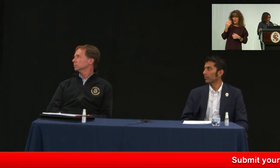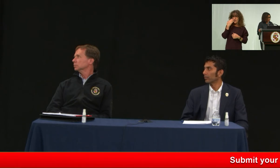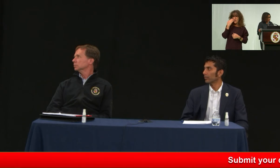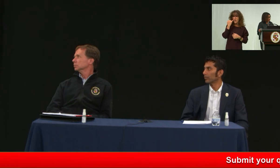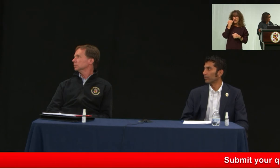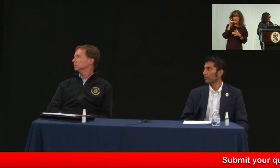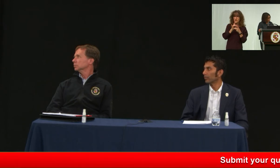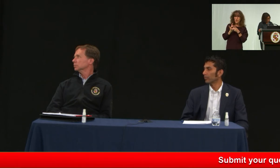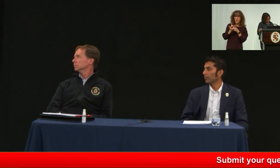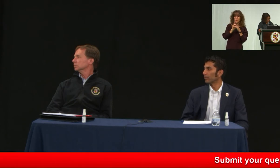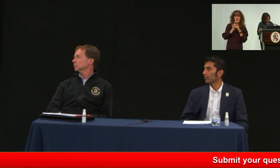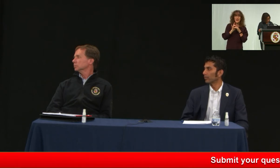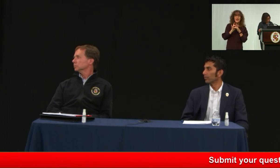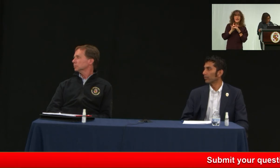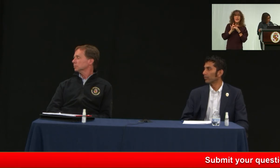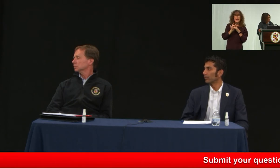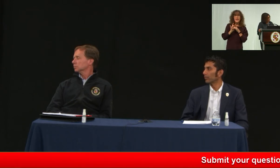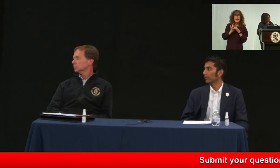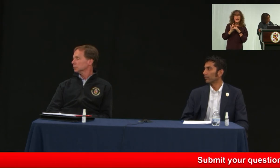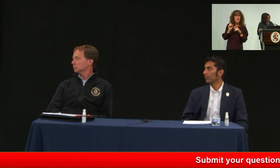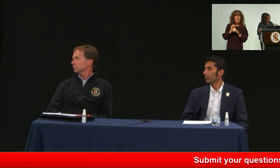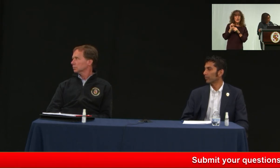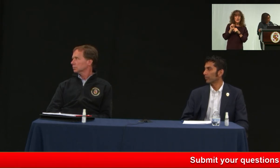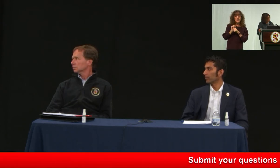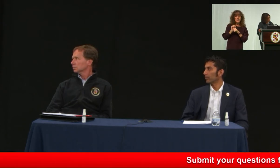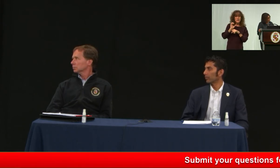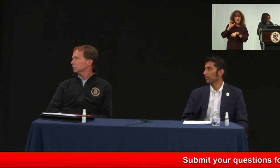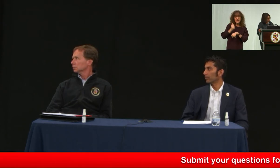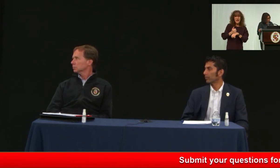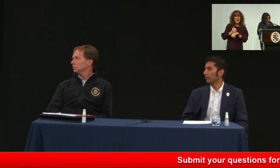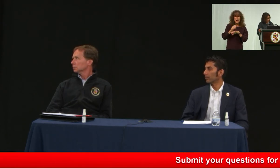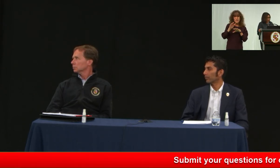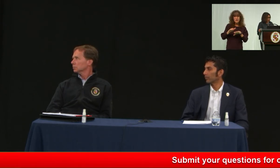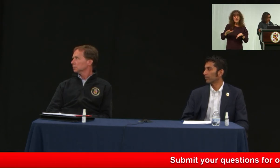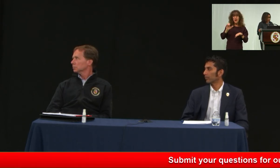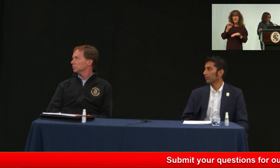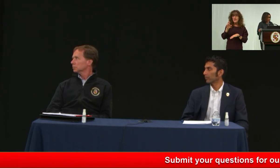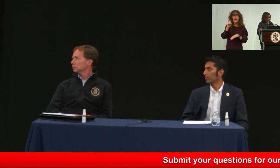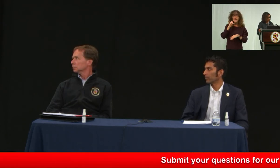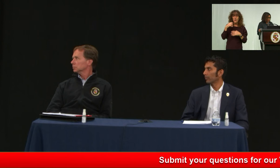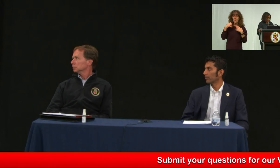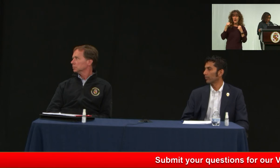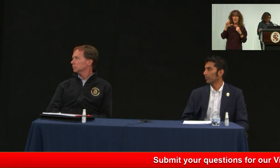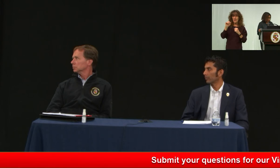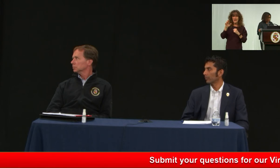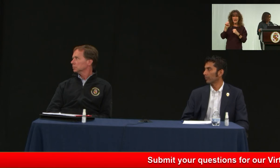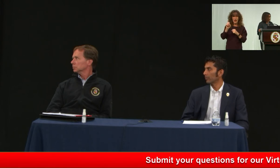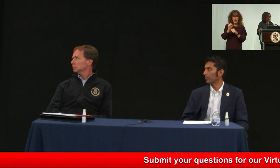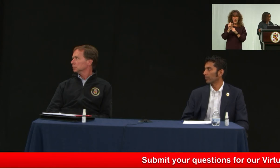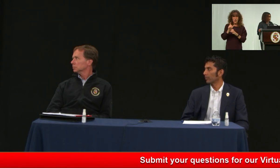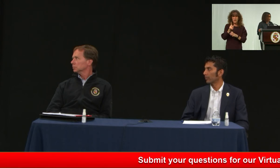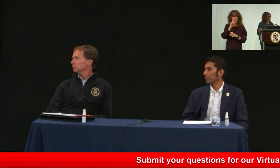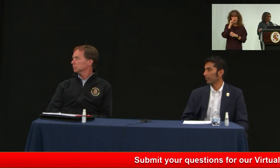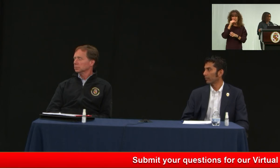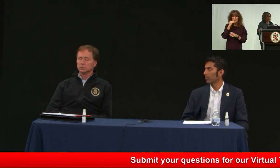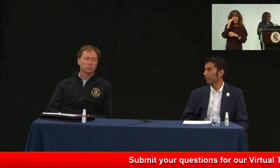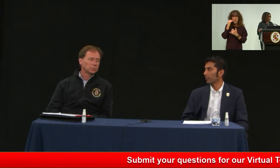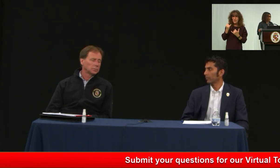there's a coordinated effort to arrange childcare for healthcare workers whose kids are at home